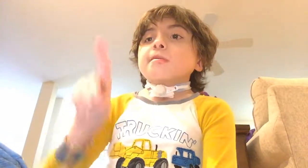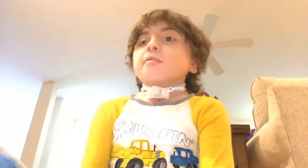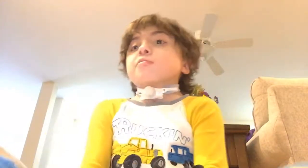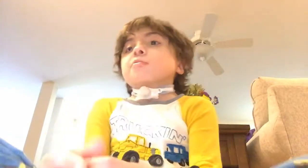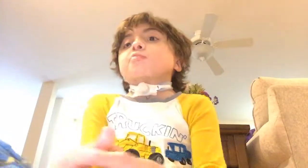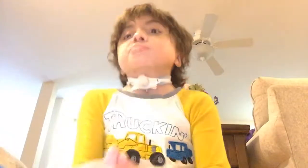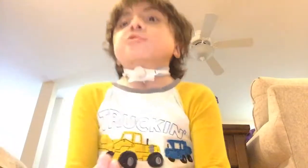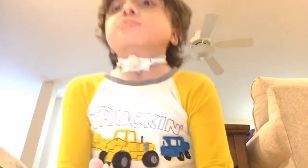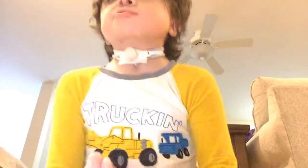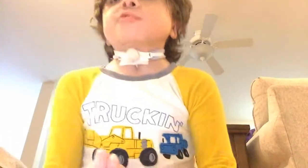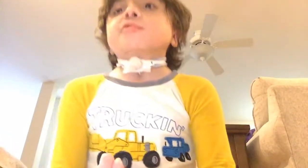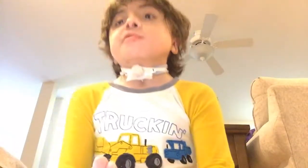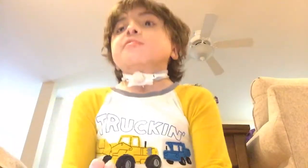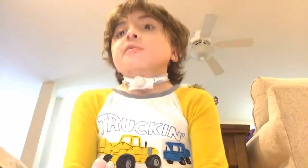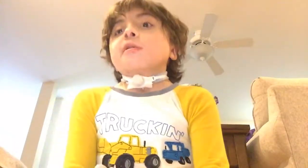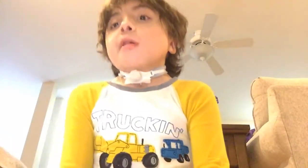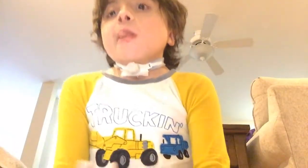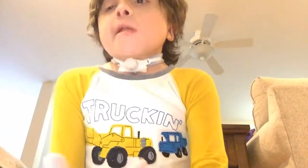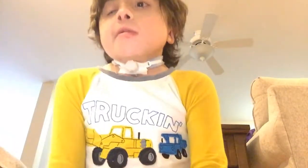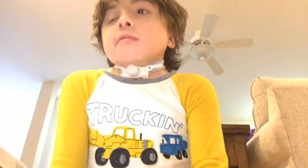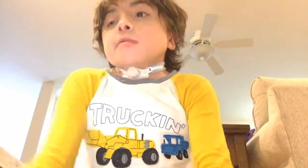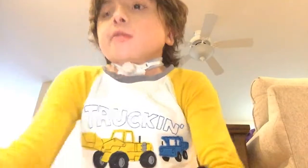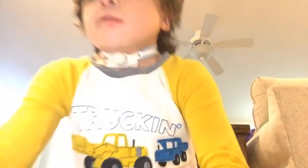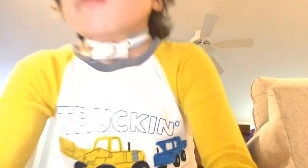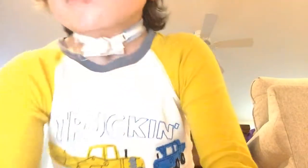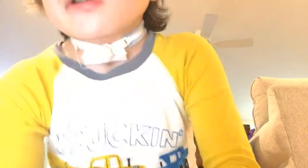I love my son until the end. Yeah, bye!